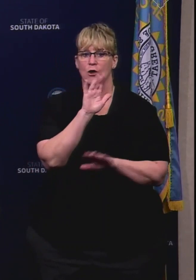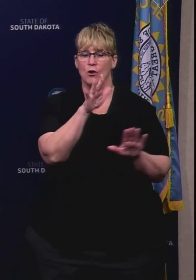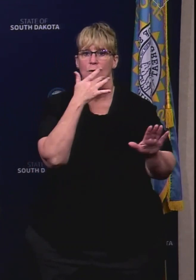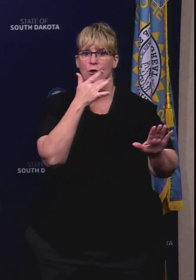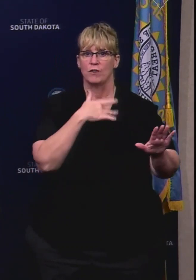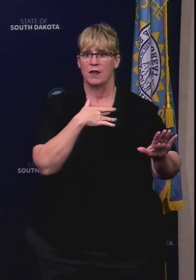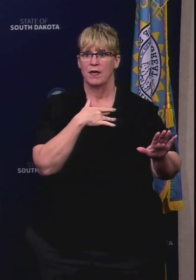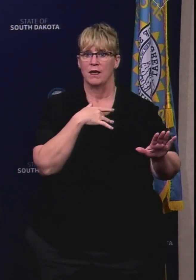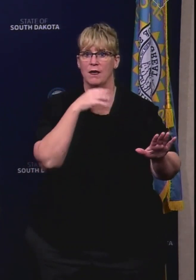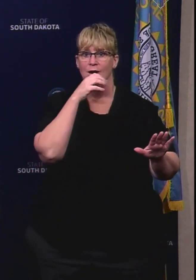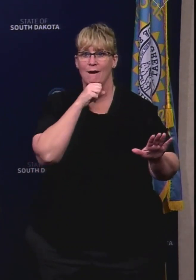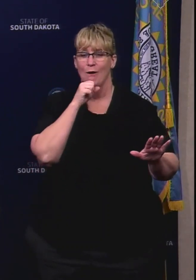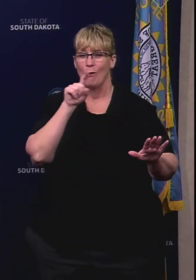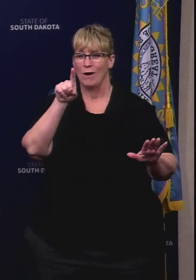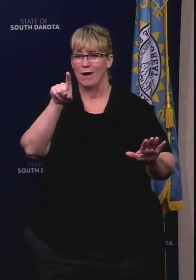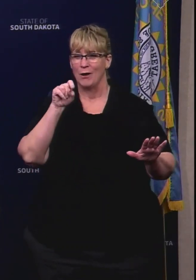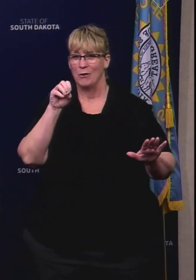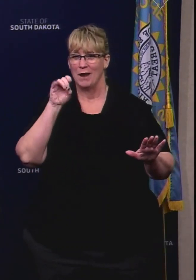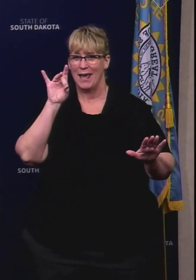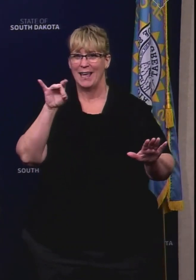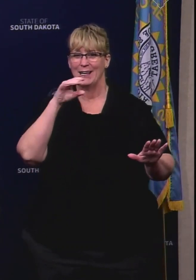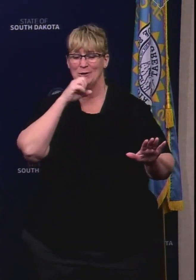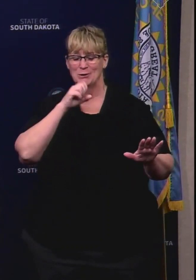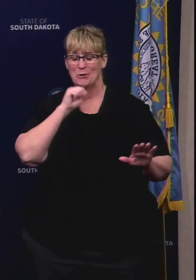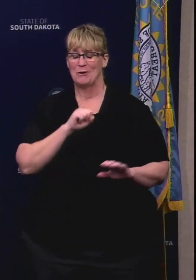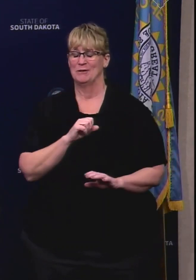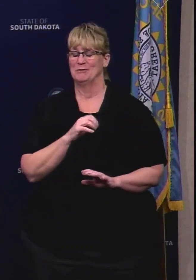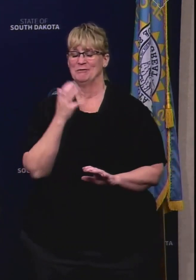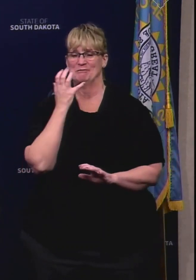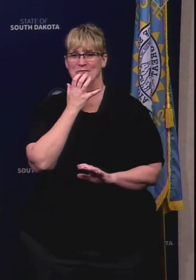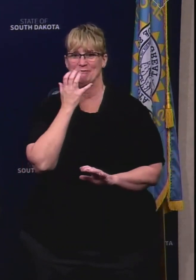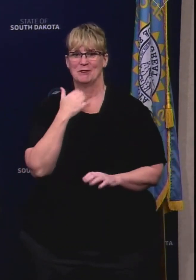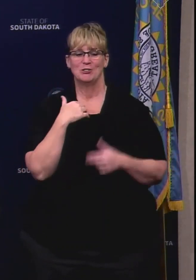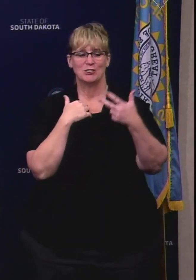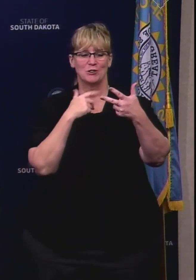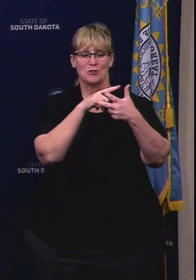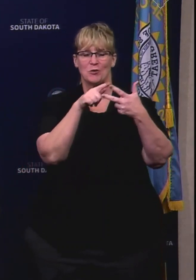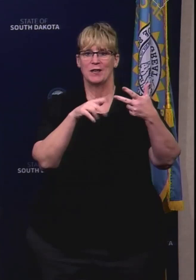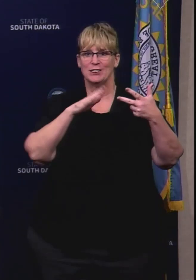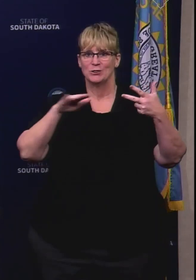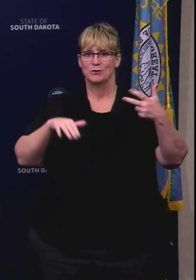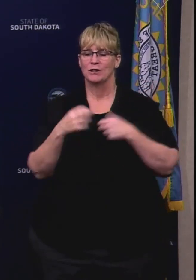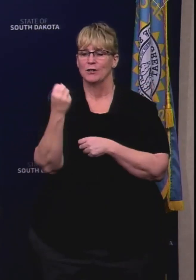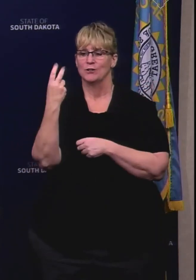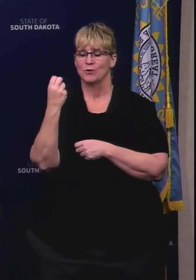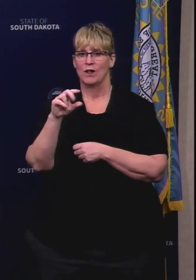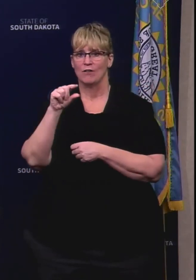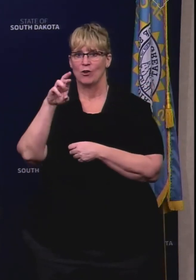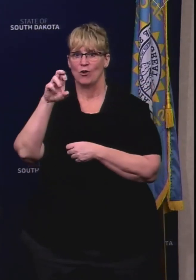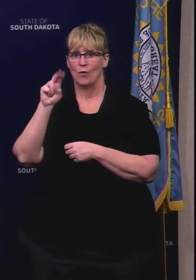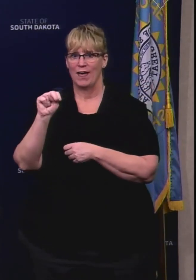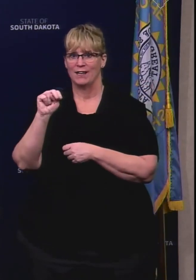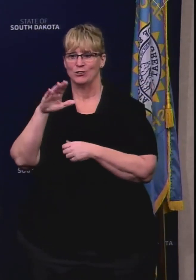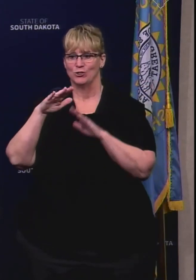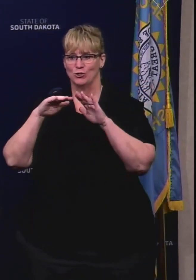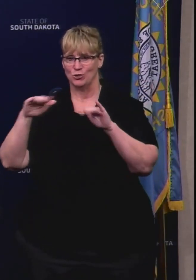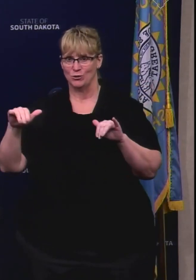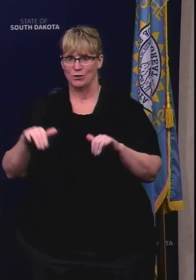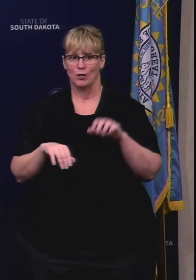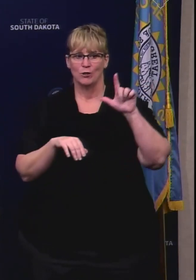is 108 years old. She has 3 children, 12 grandchildren,